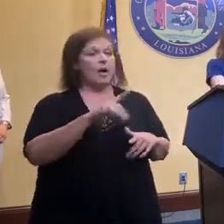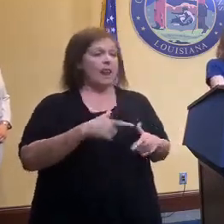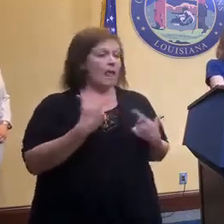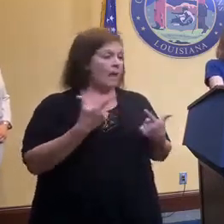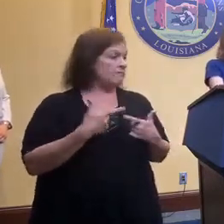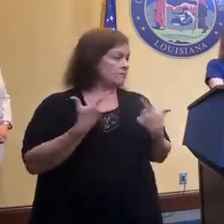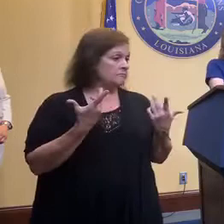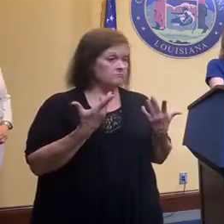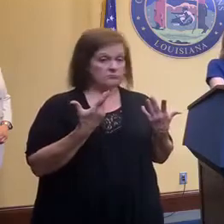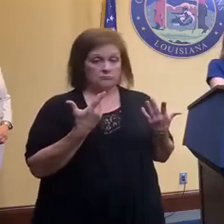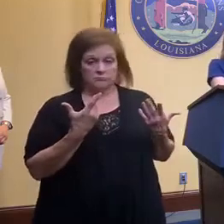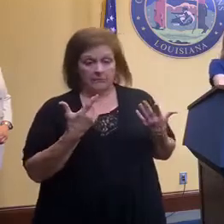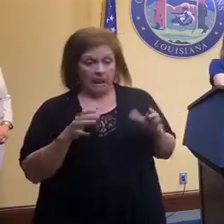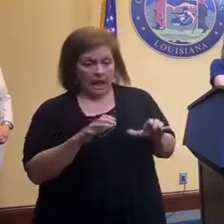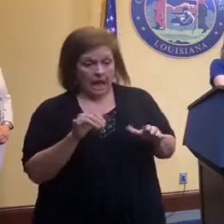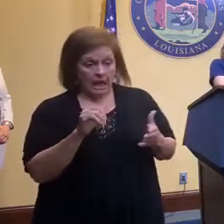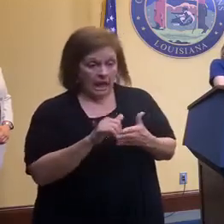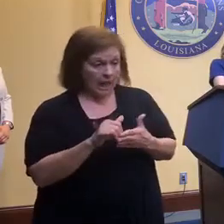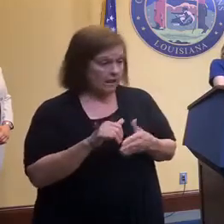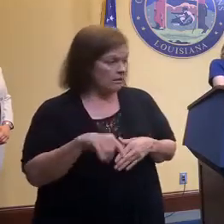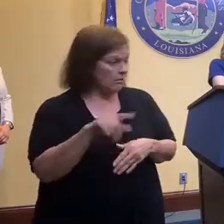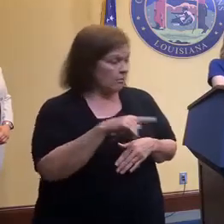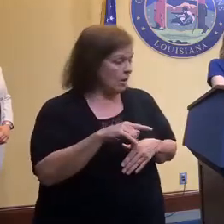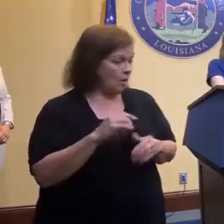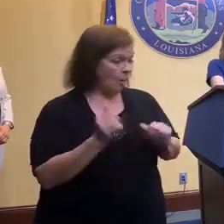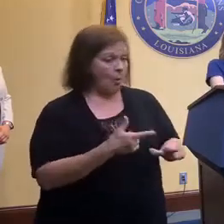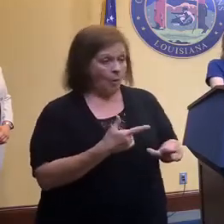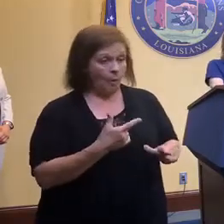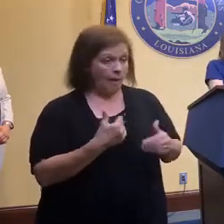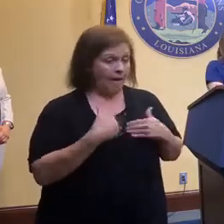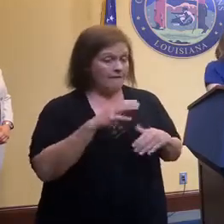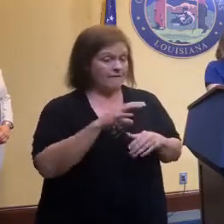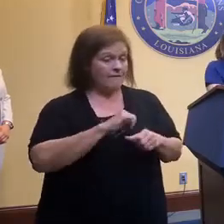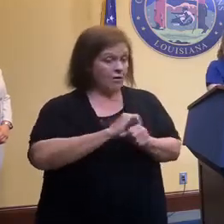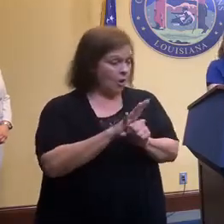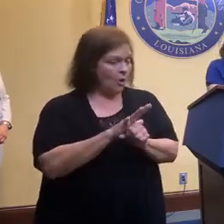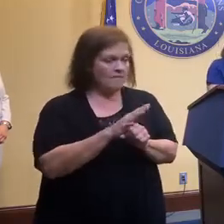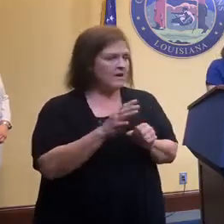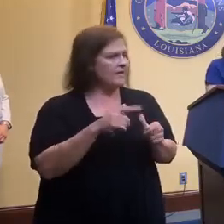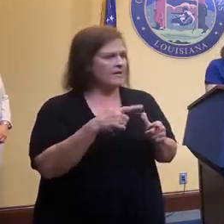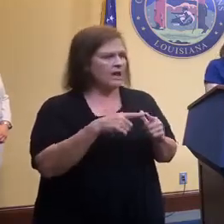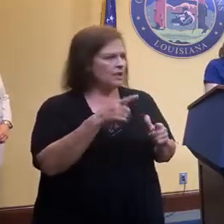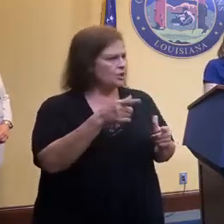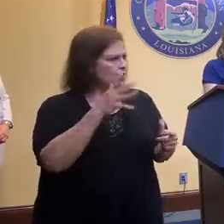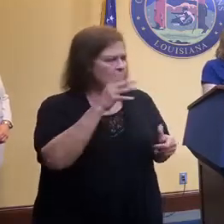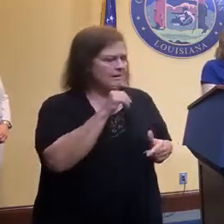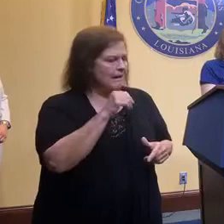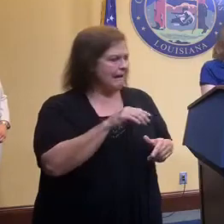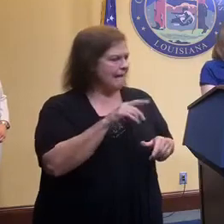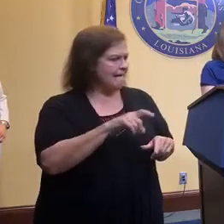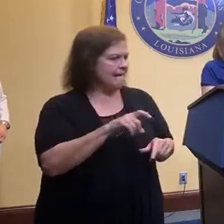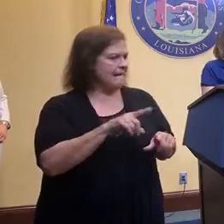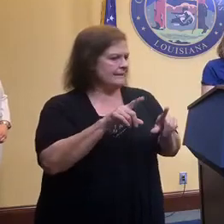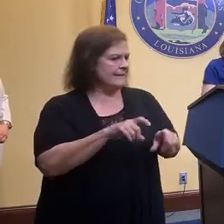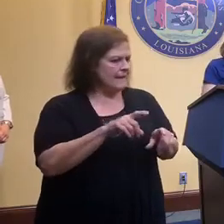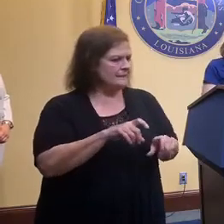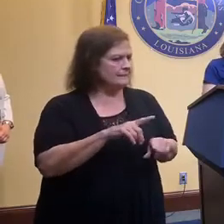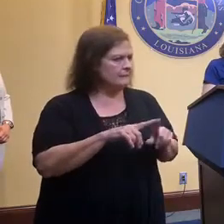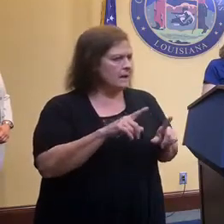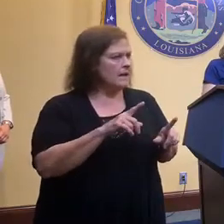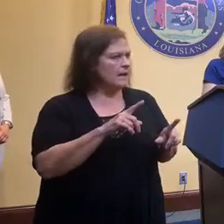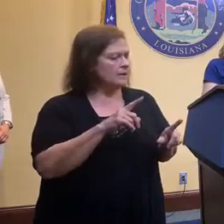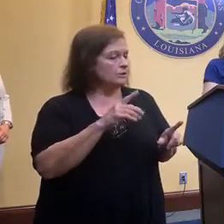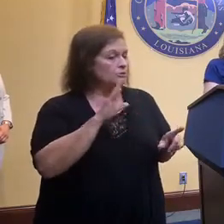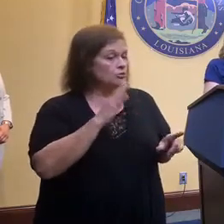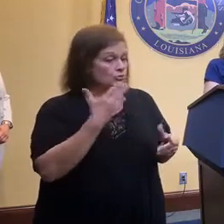might have COVID and taking precautions, then many of us won't need a test, but it sure would be nice to have it if you